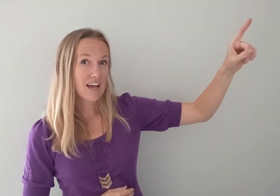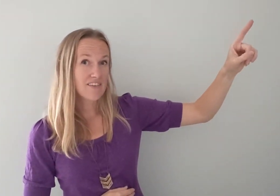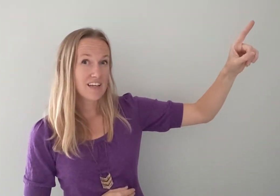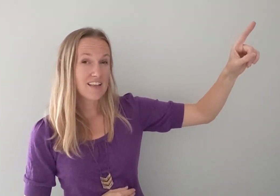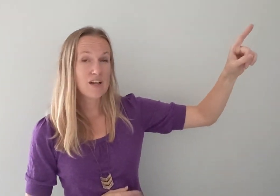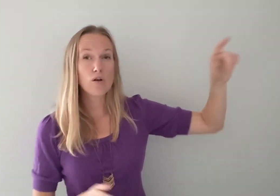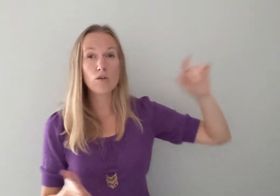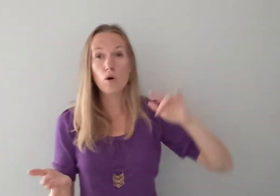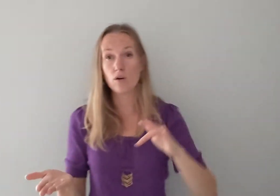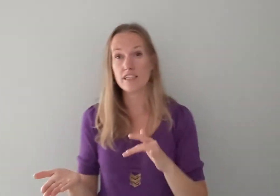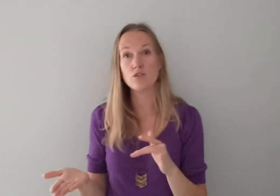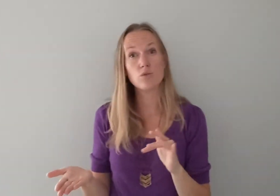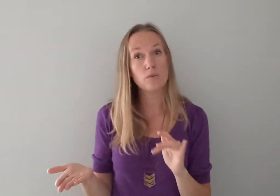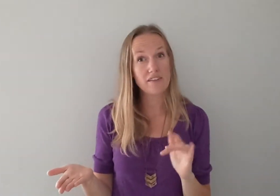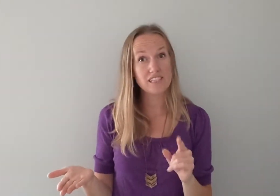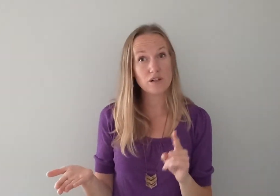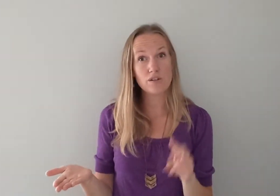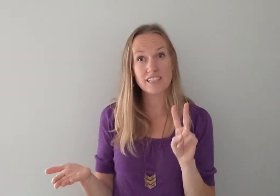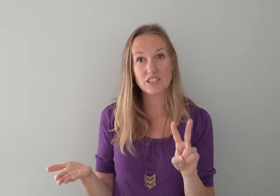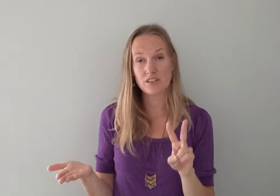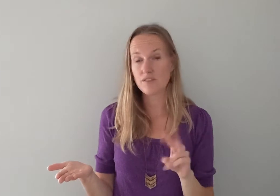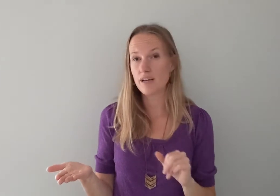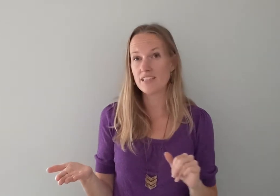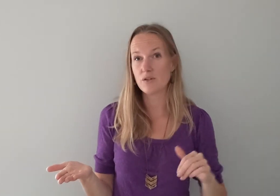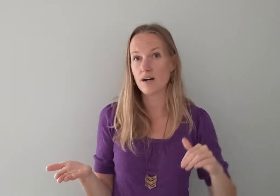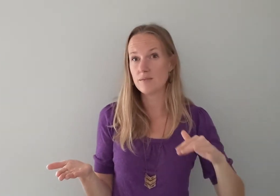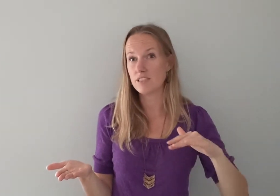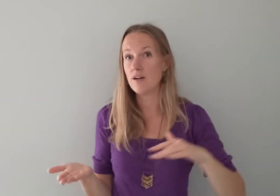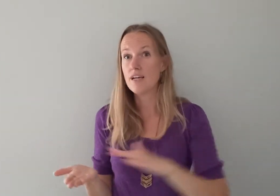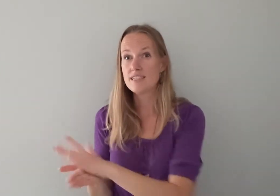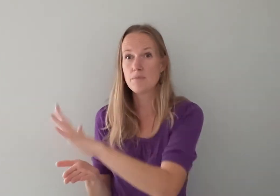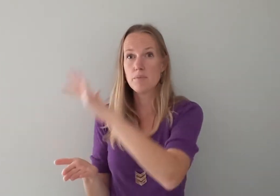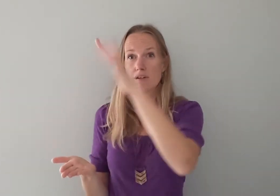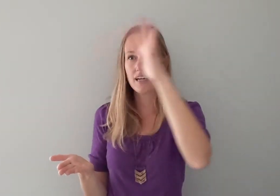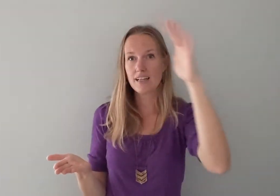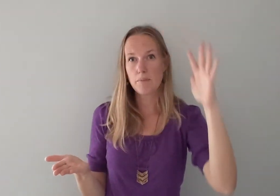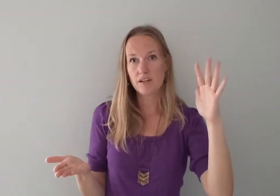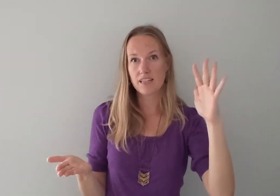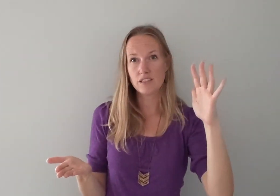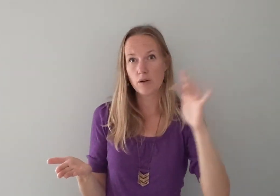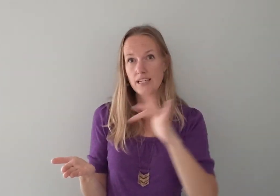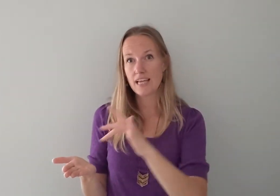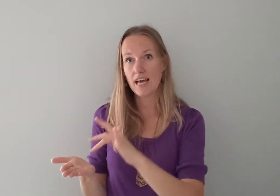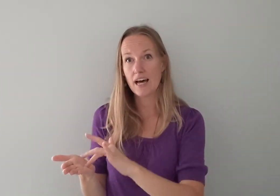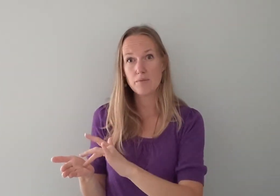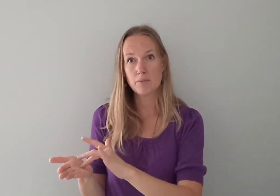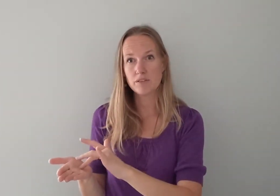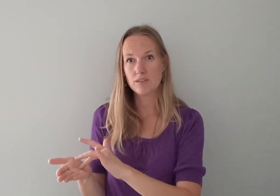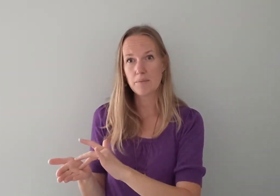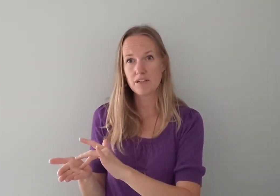heaven, and then glory. So I've seen glory done 2 different ways, and you're welcome to. Some people kind of clap their hands and go out like that. Other people don't clap their hands,